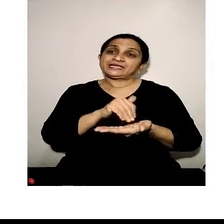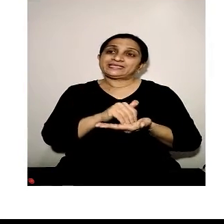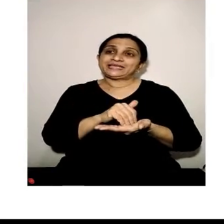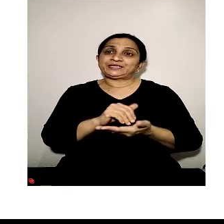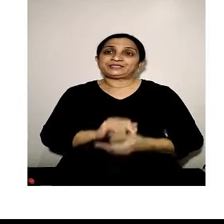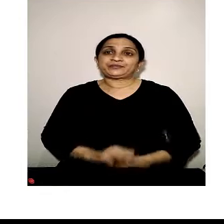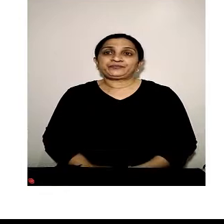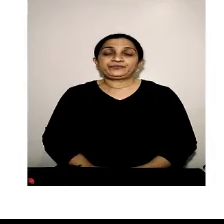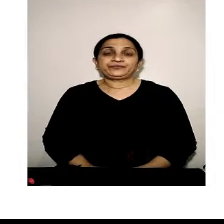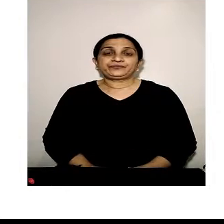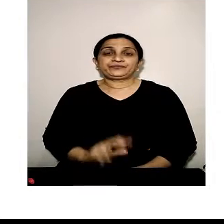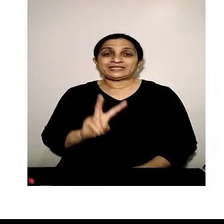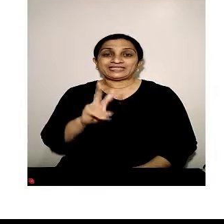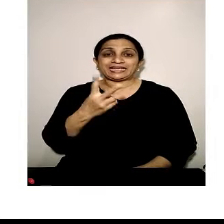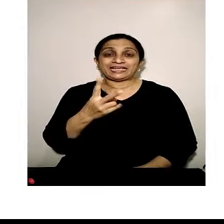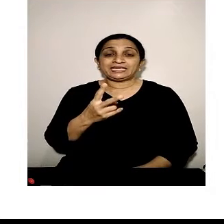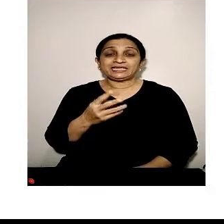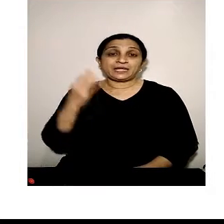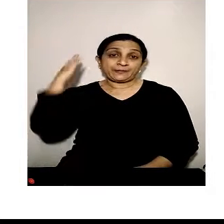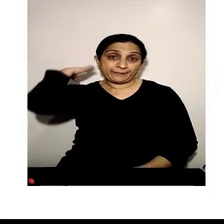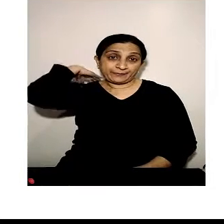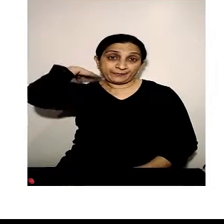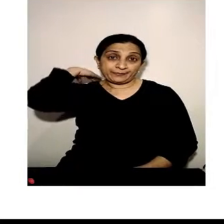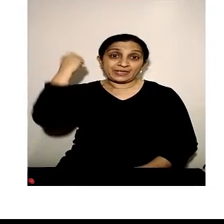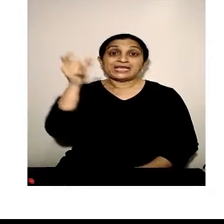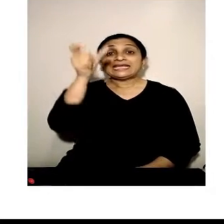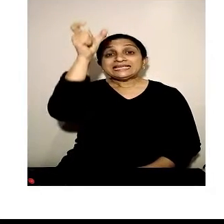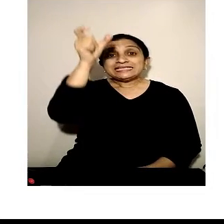respiratory center. And second,